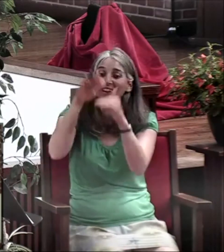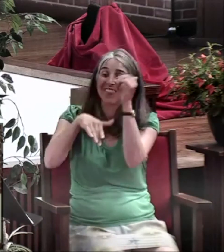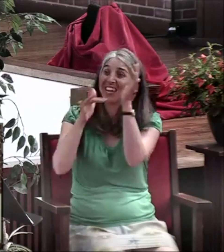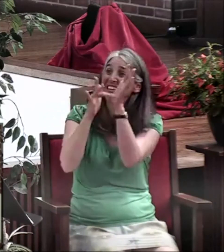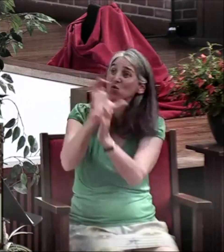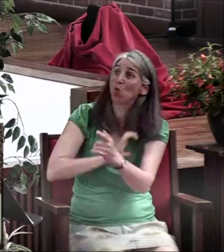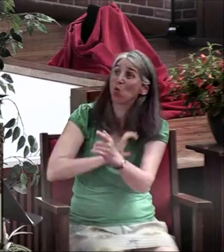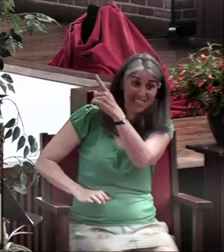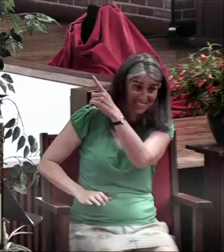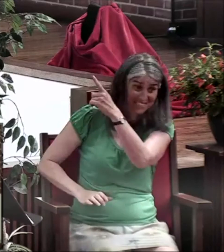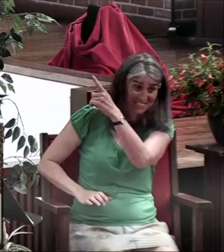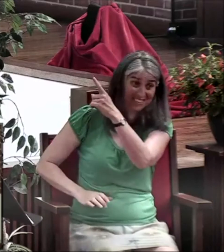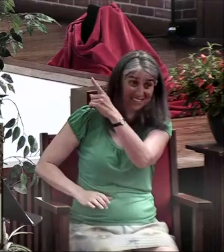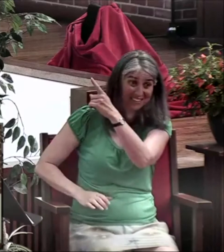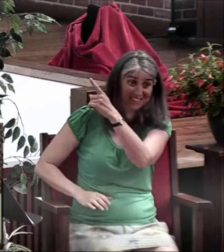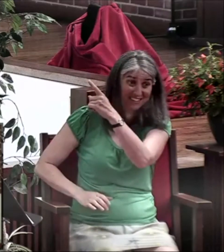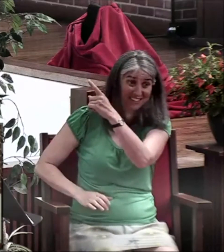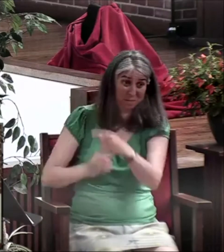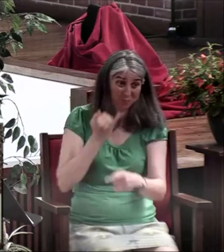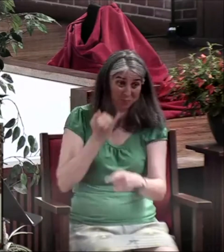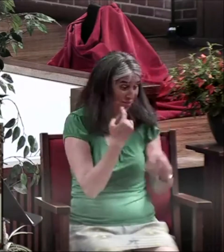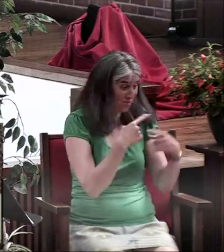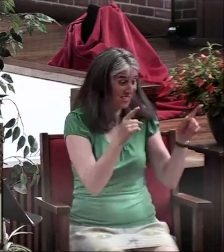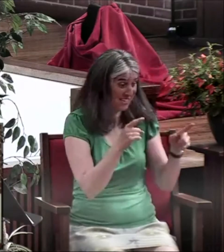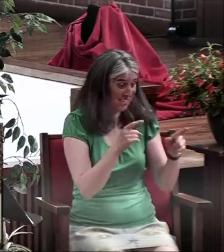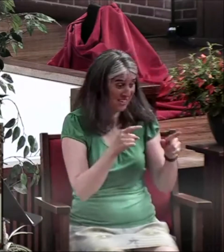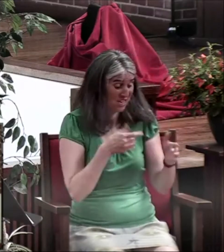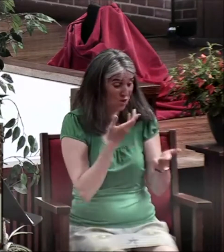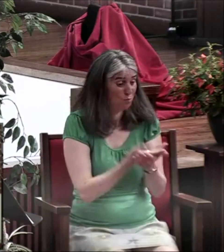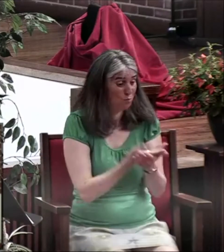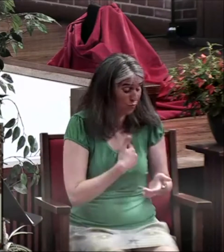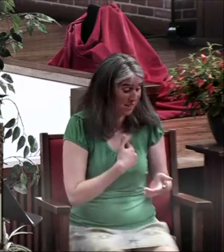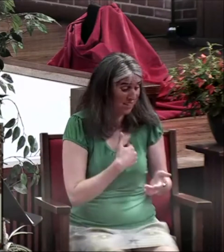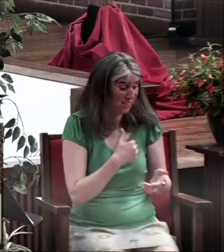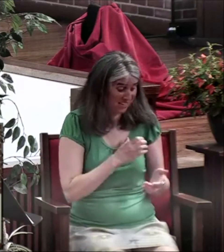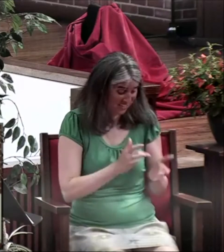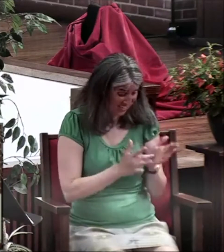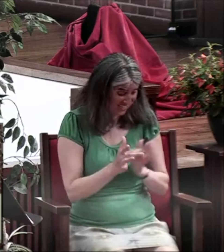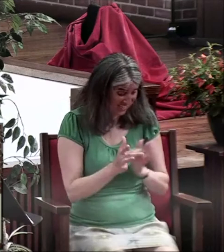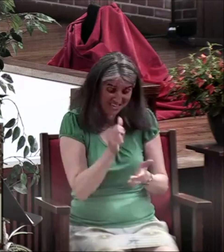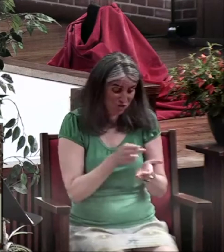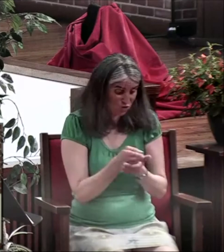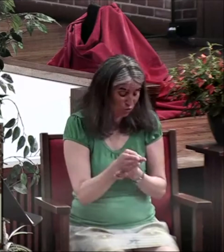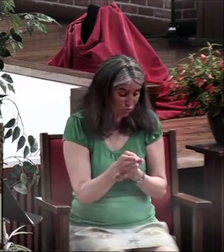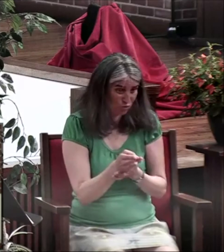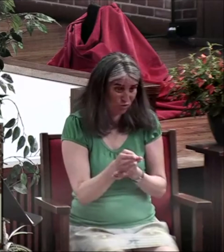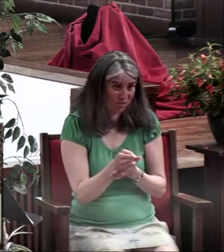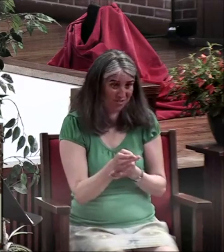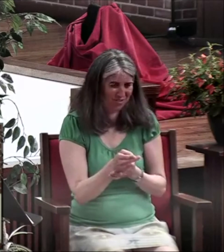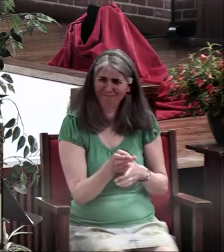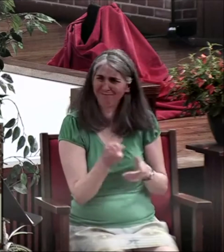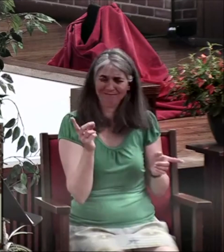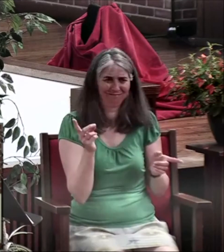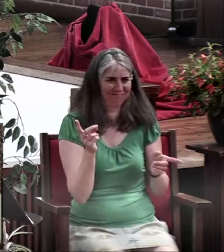If someone succeeded in proving to me that Christ was outside the truth, and if in reality the truth was outside Christ, he